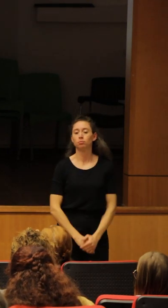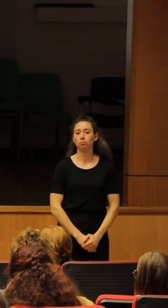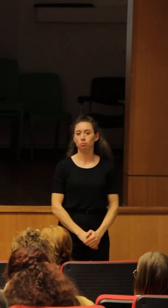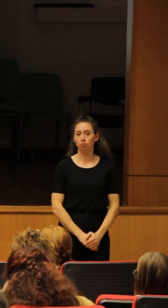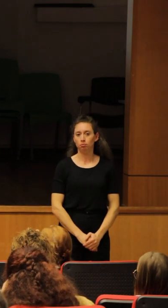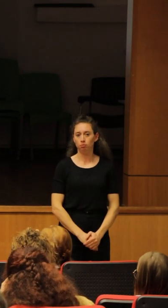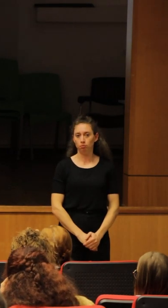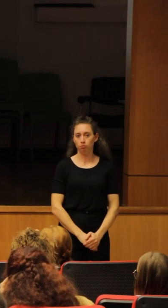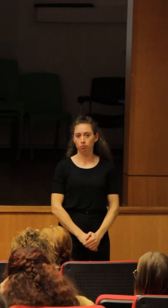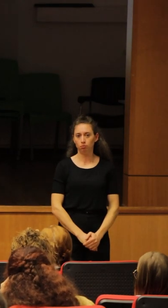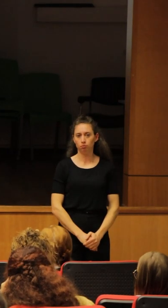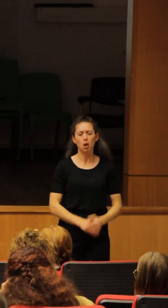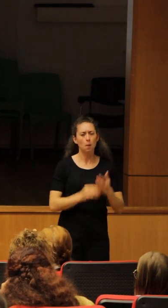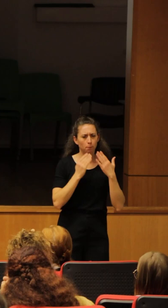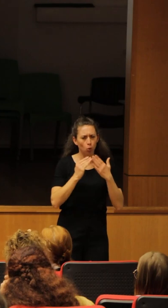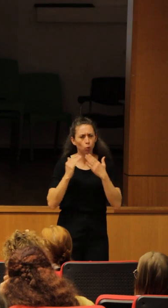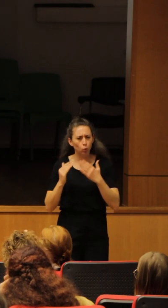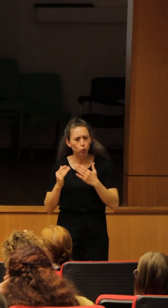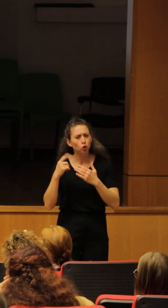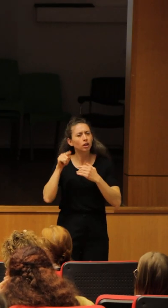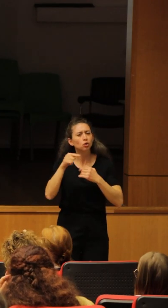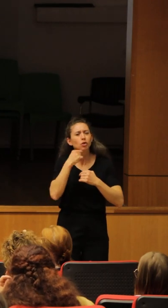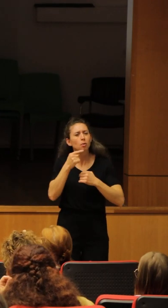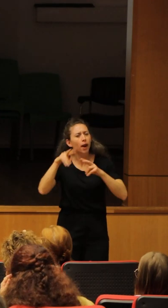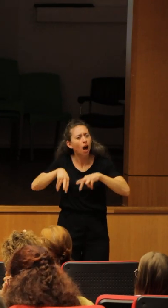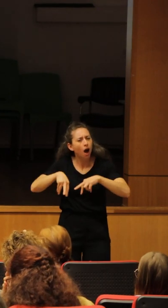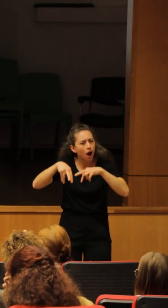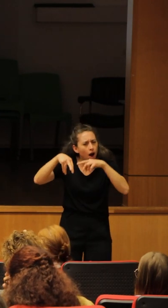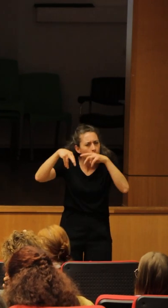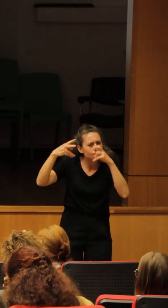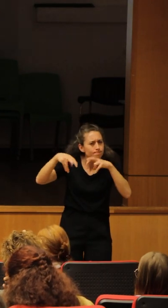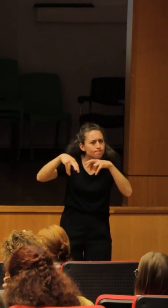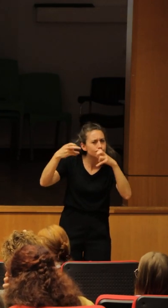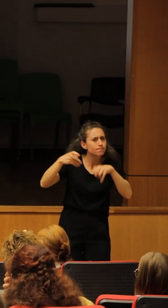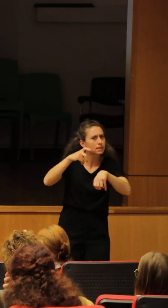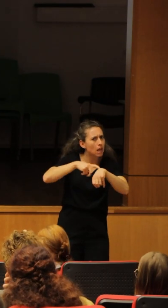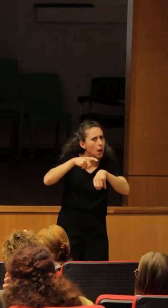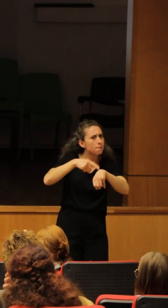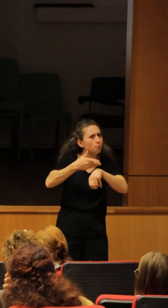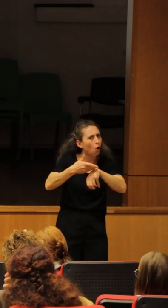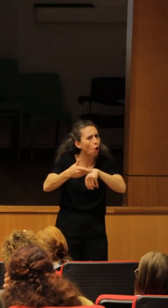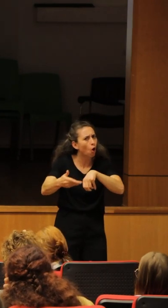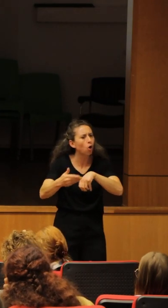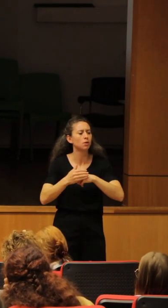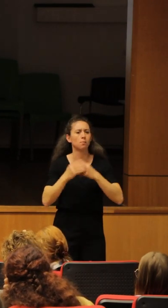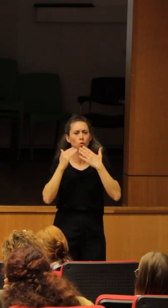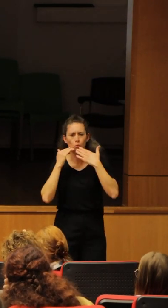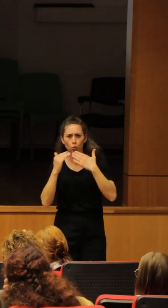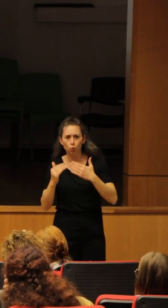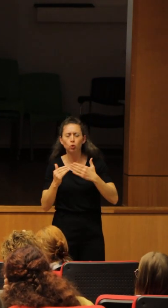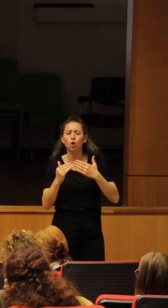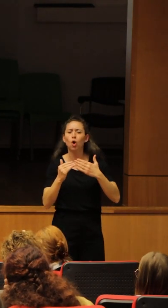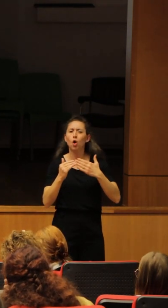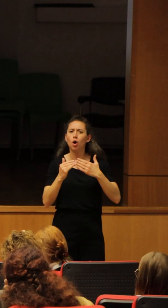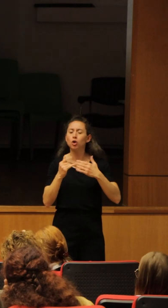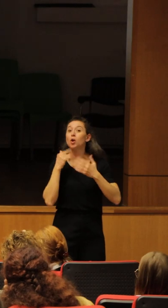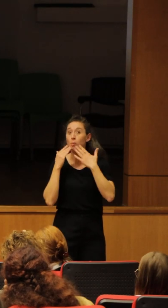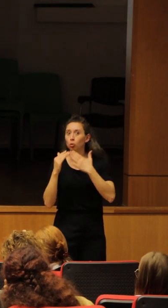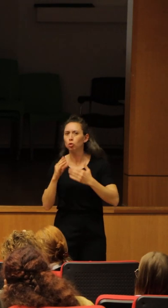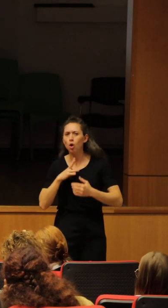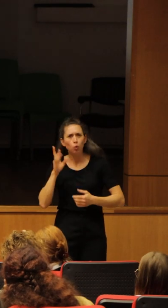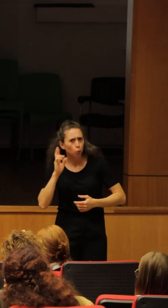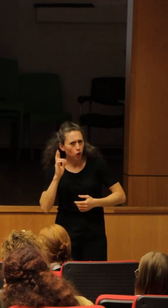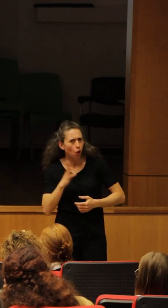with that. We explore it. Y entonces uno explora con eso, se toma su tiempo. Does it make any sounds? ¿Hace sonidos?